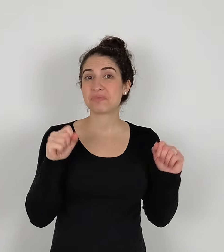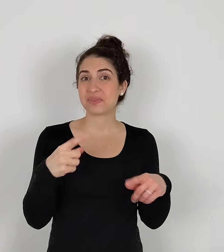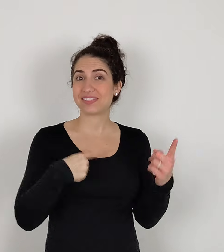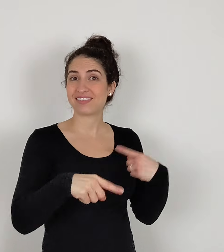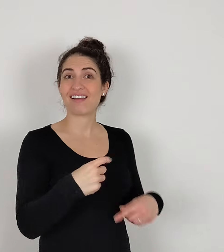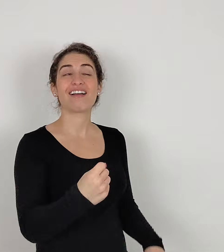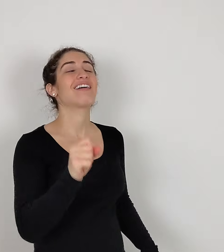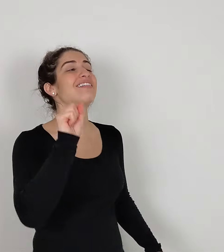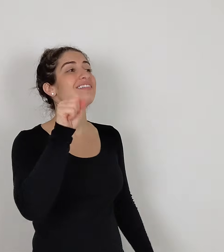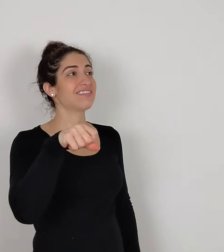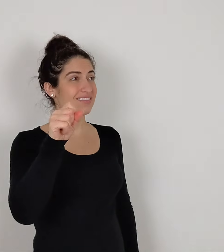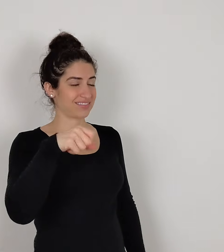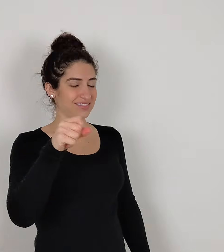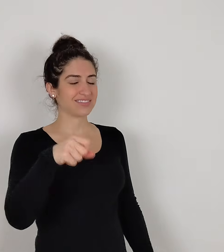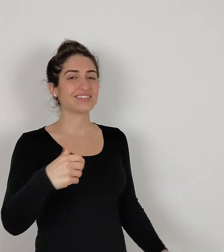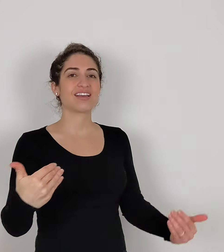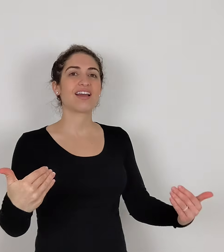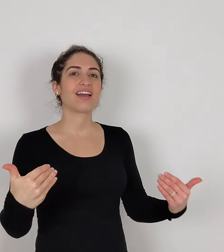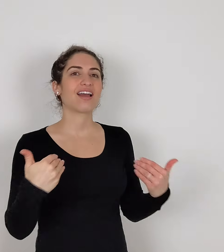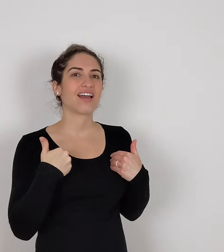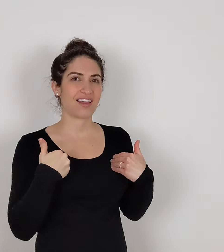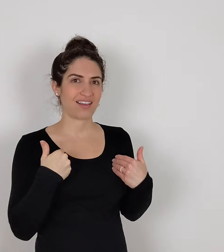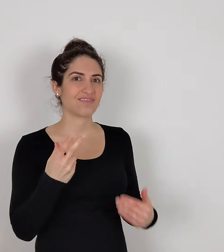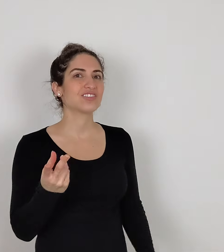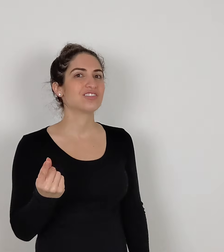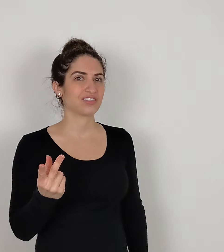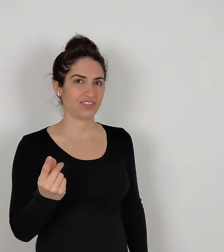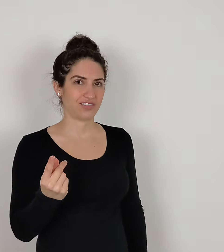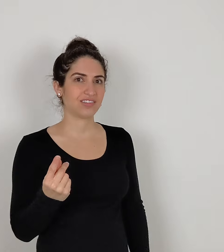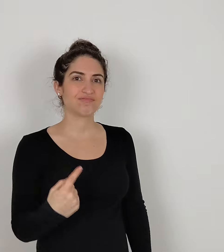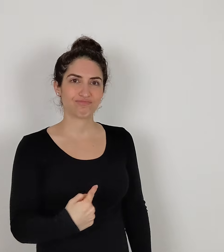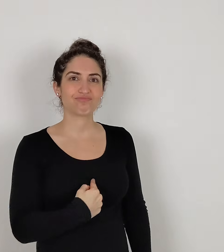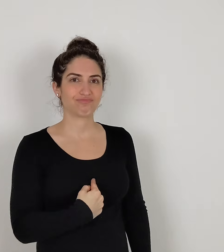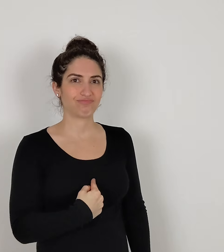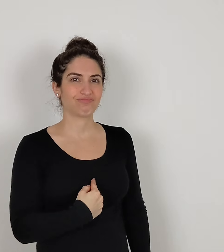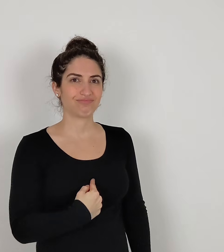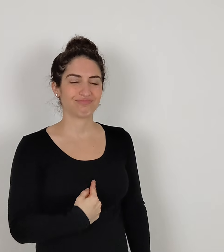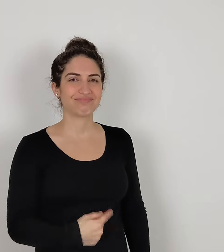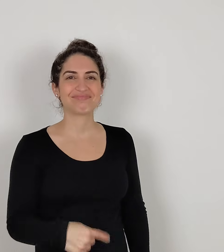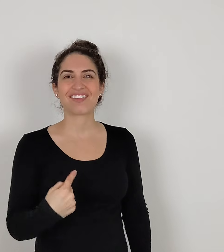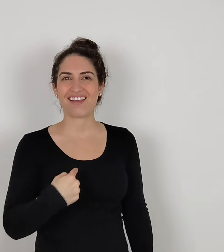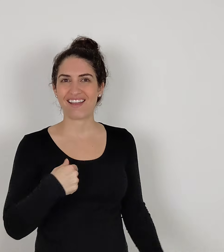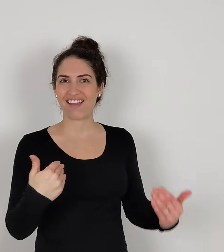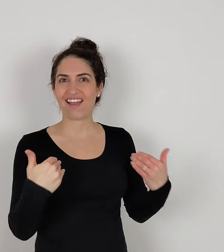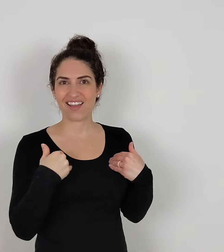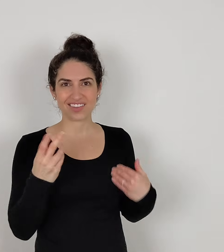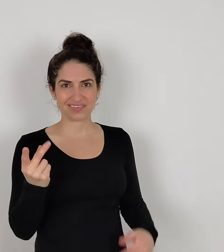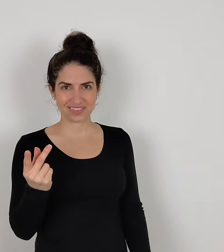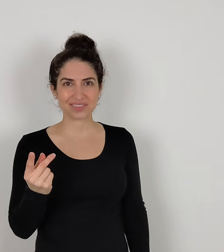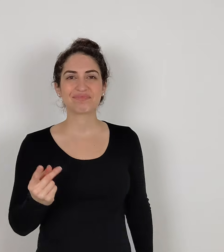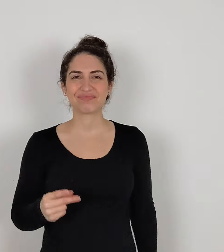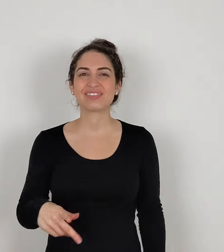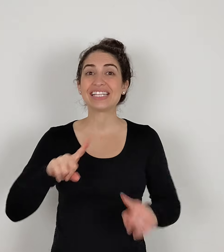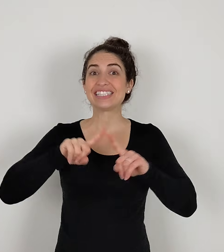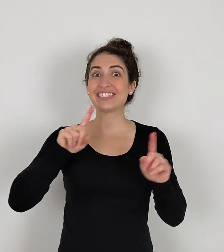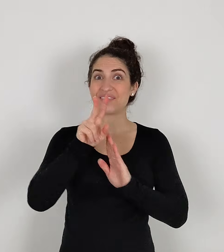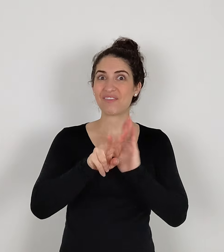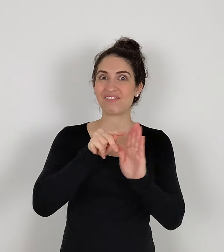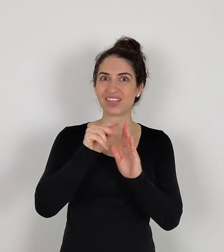You can sign yes, have dog, me. I have a dog. A different